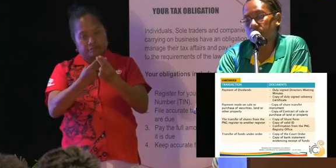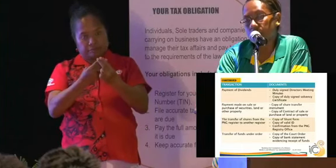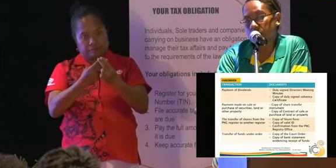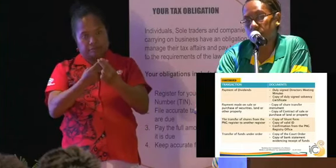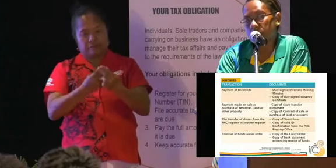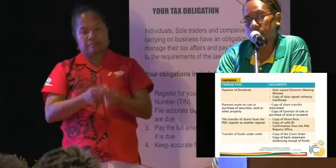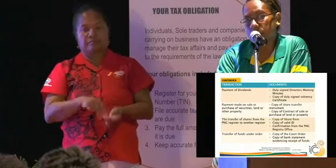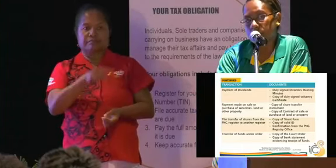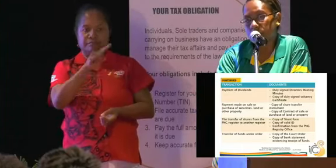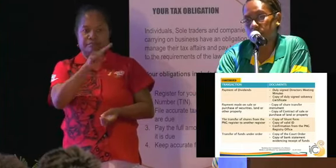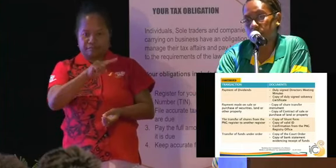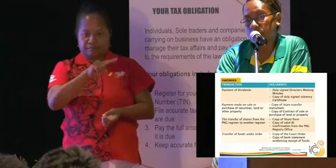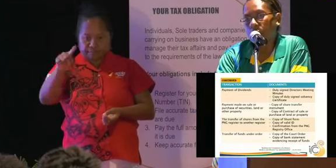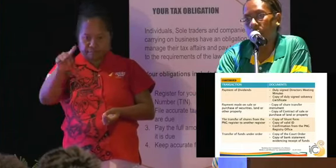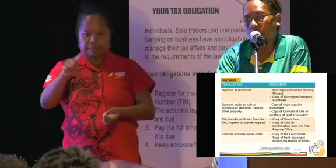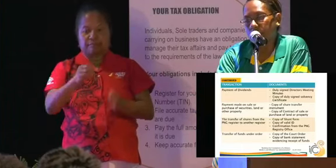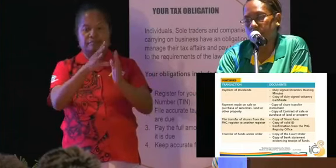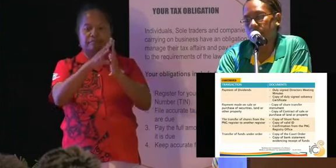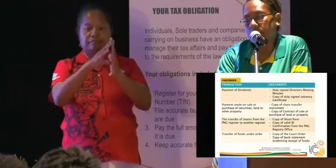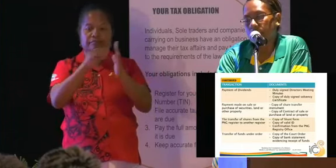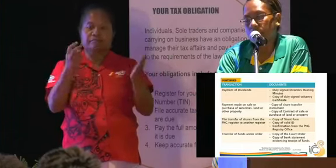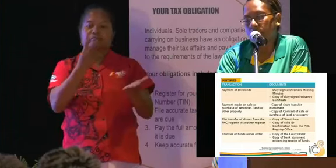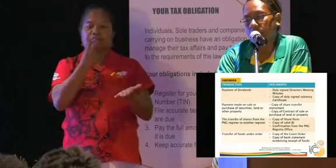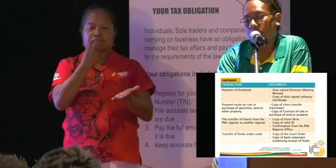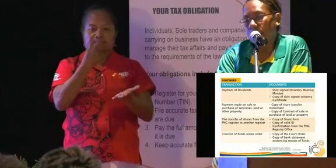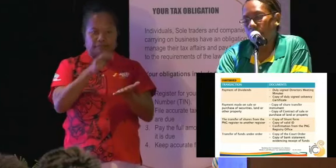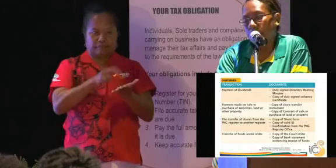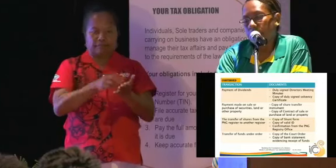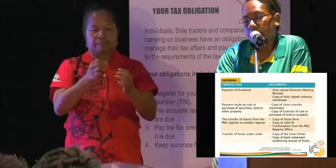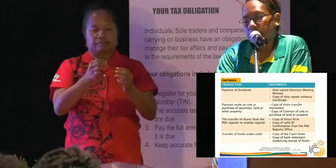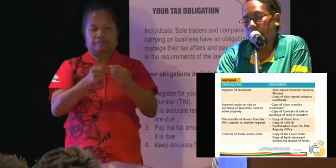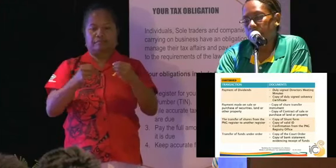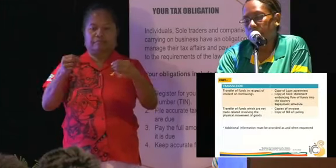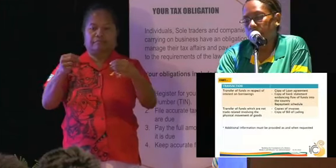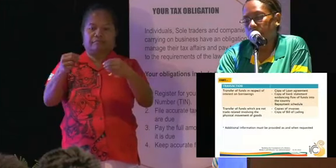confirmation from the PNG registry's office.